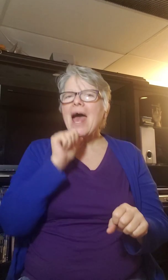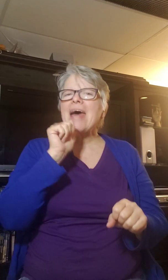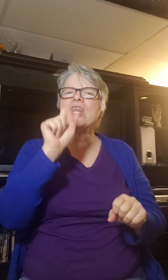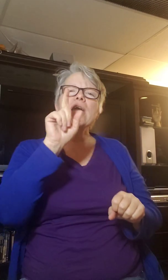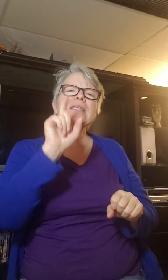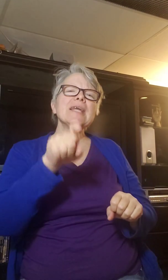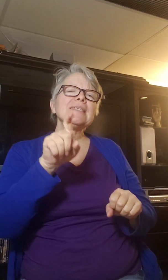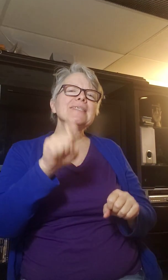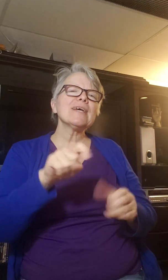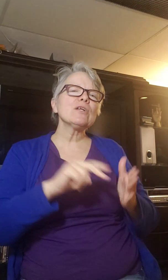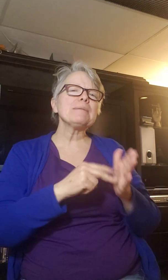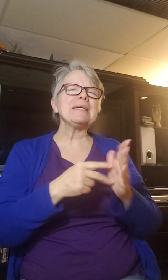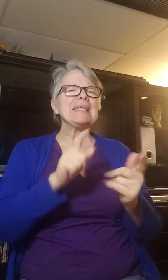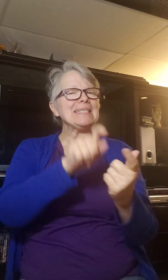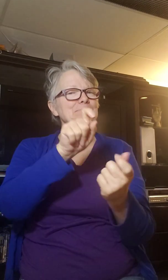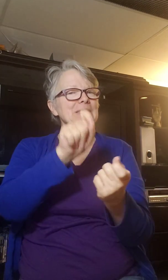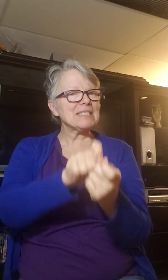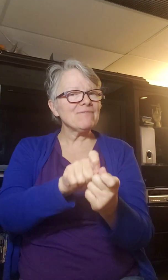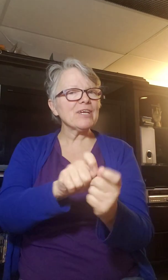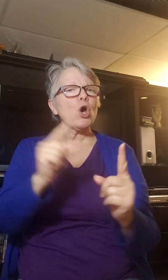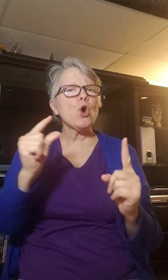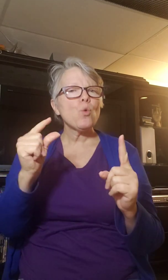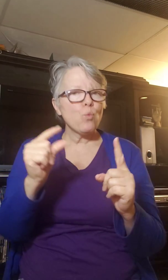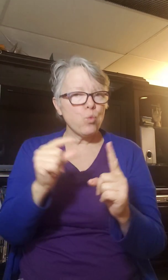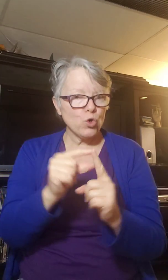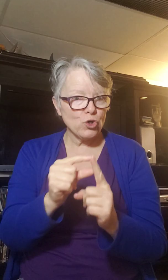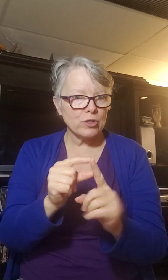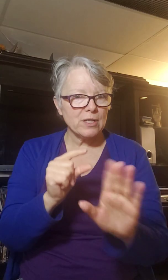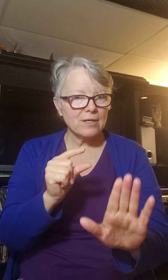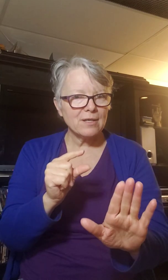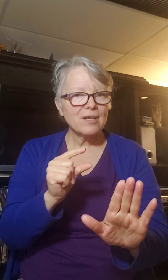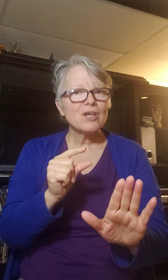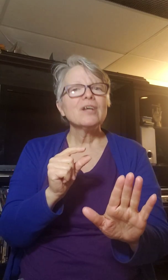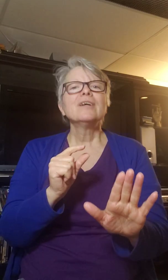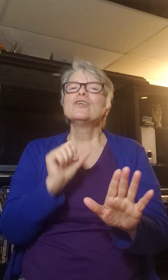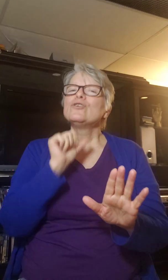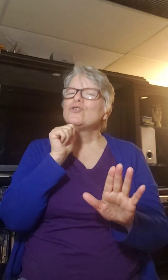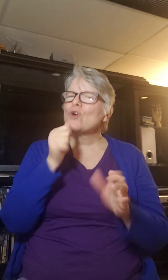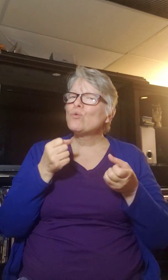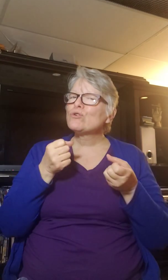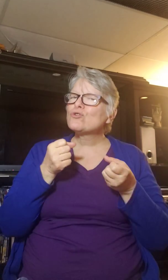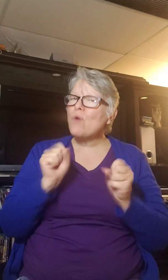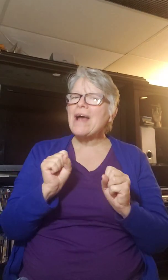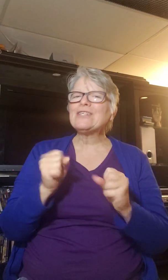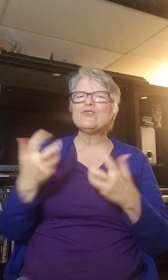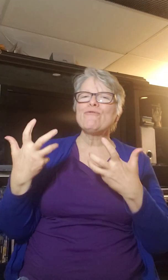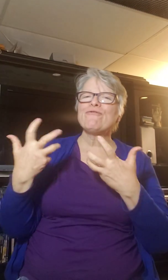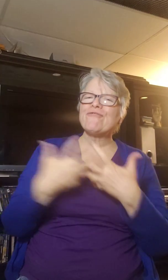and not necessarily mean a specific word. Don't try to